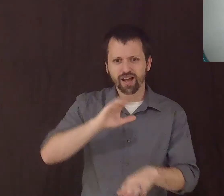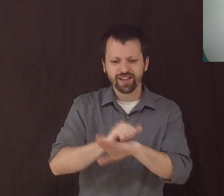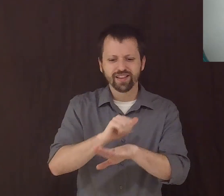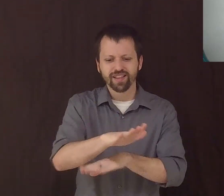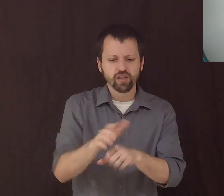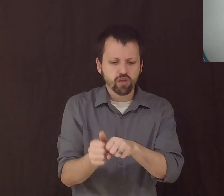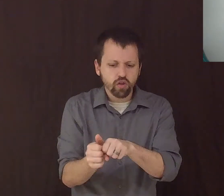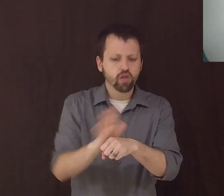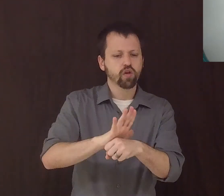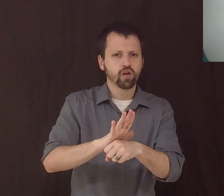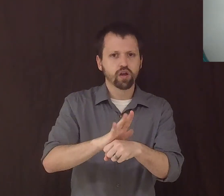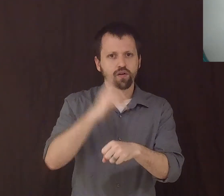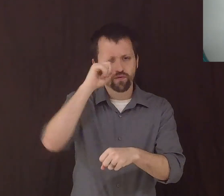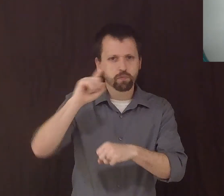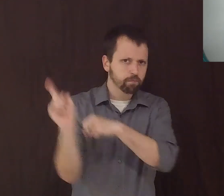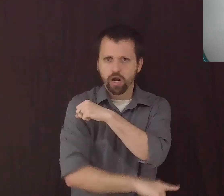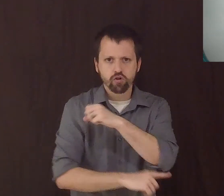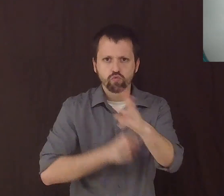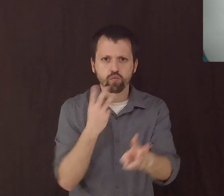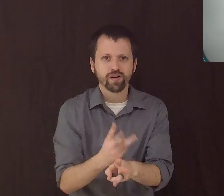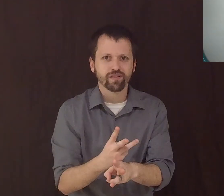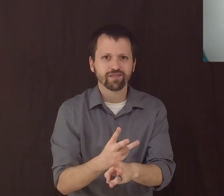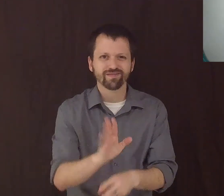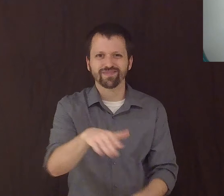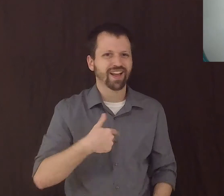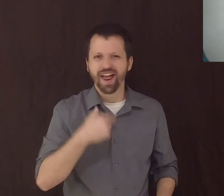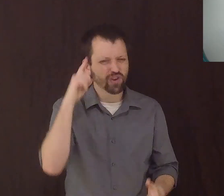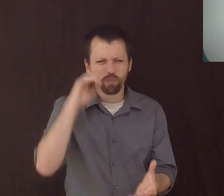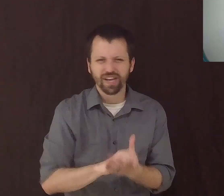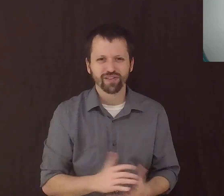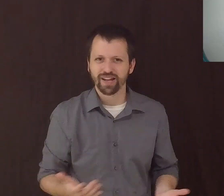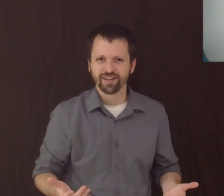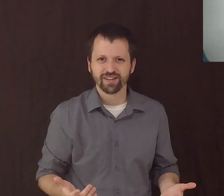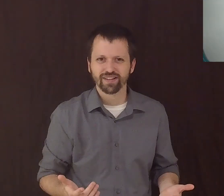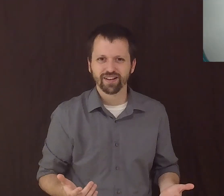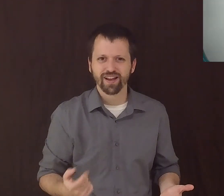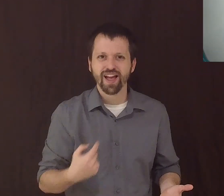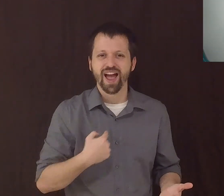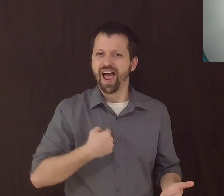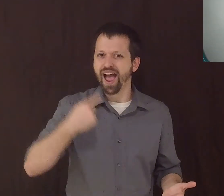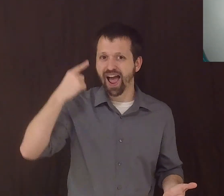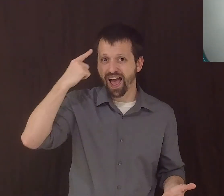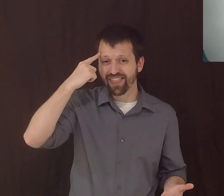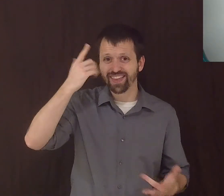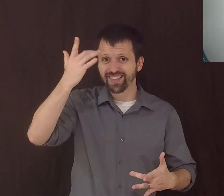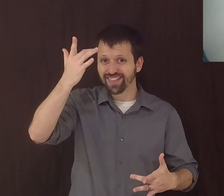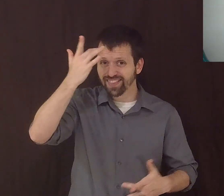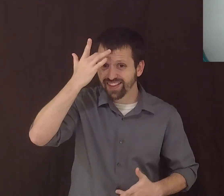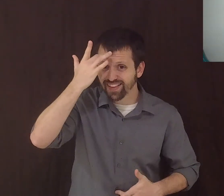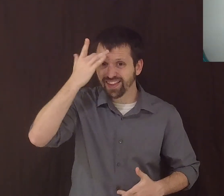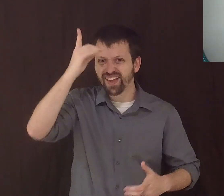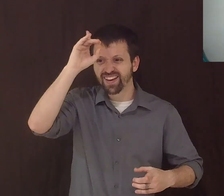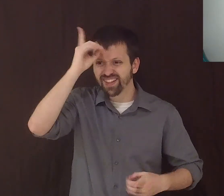sent the coronavirus as a judgment, you know, and no, I don't believe that. I think that